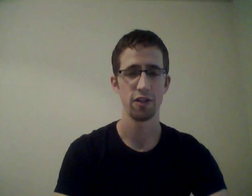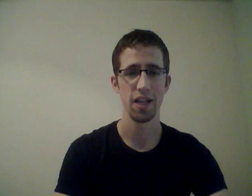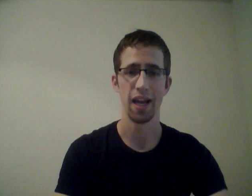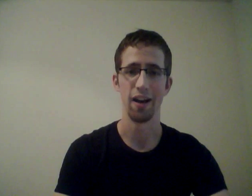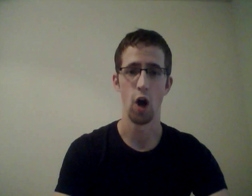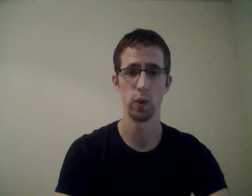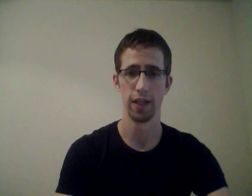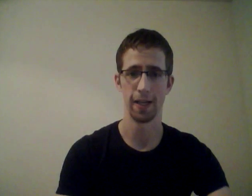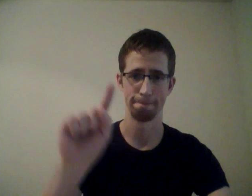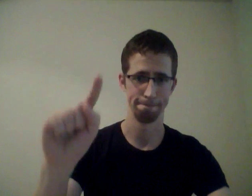13, only.